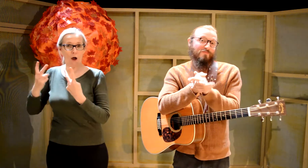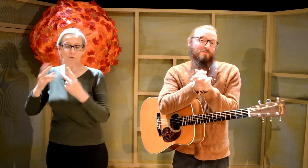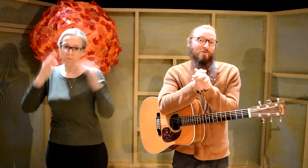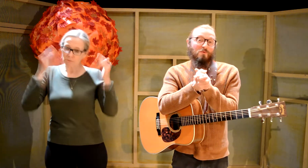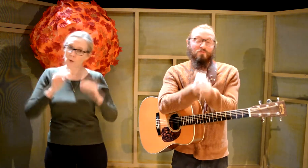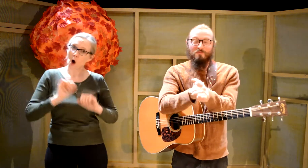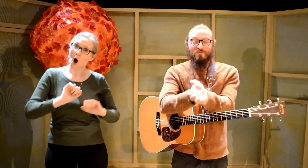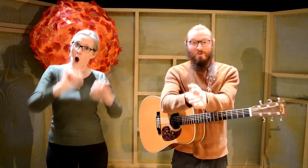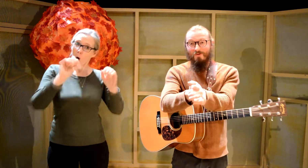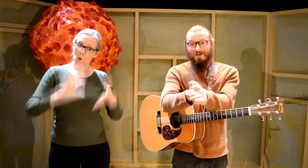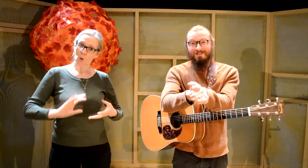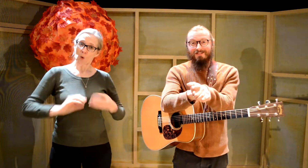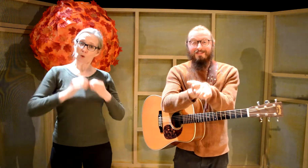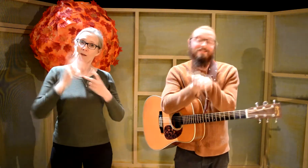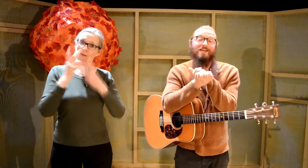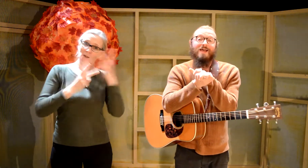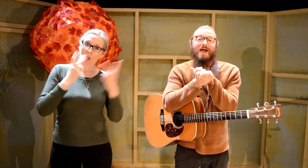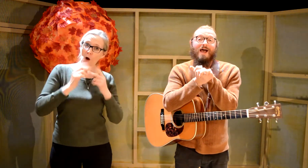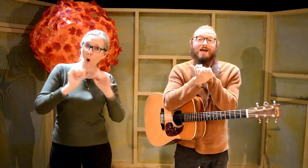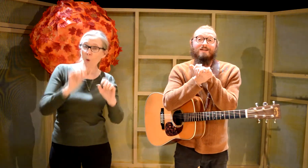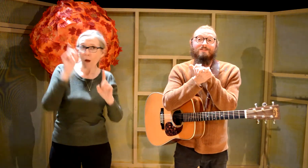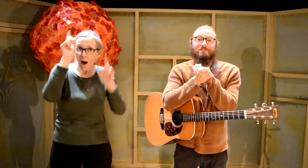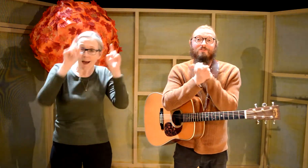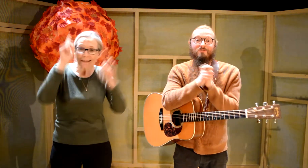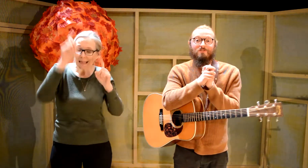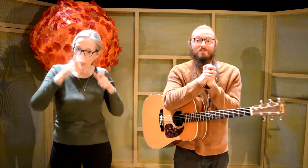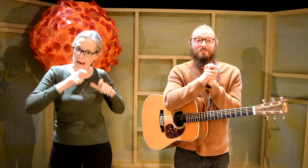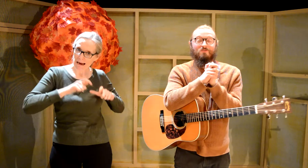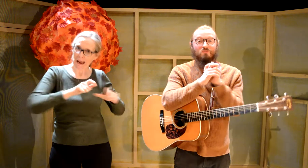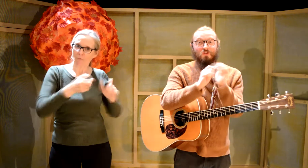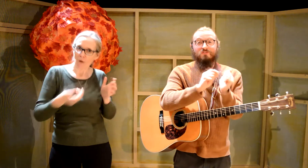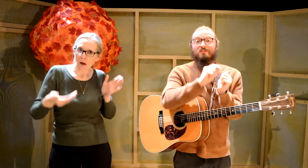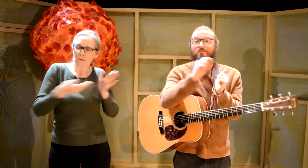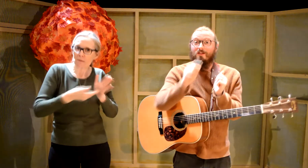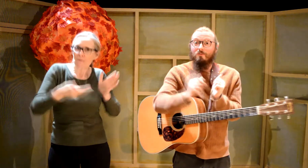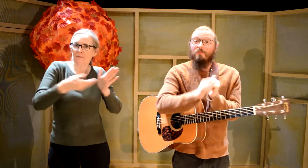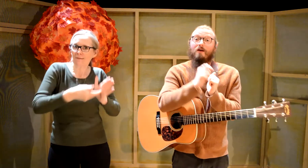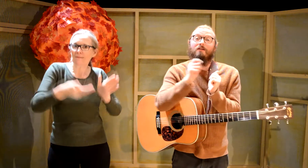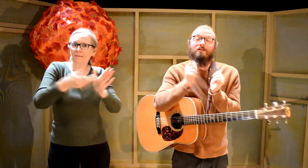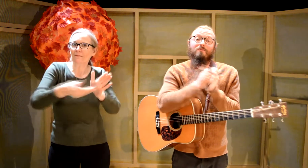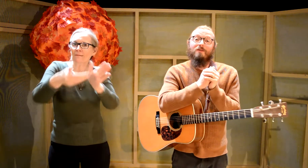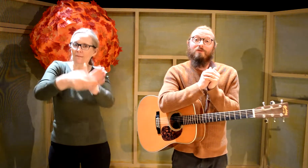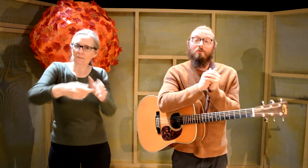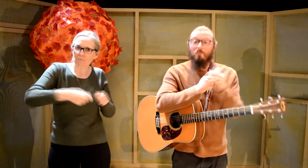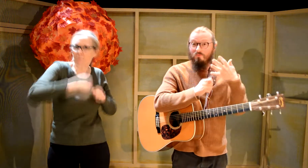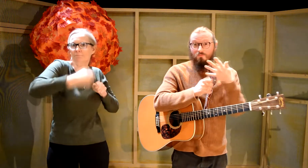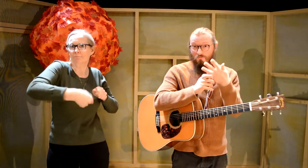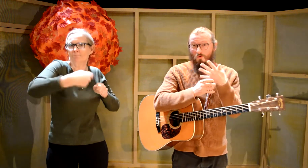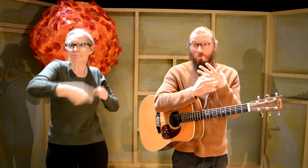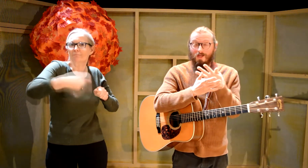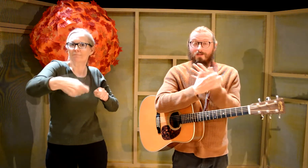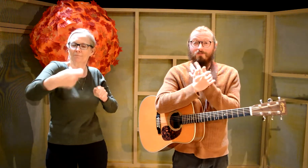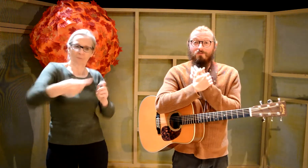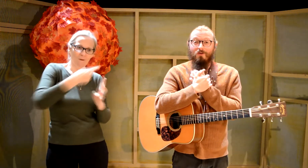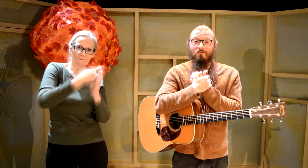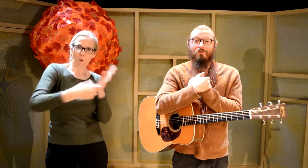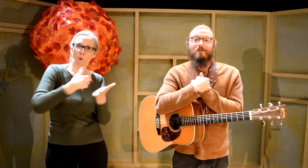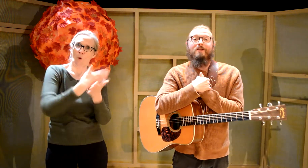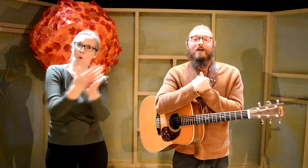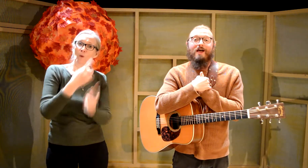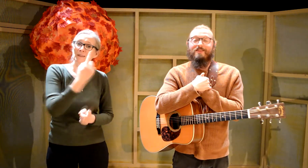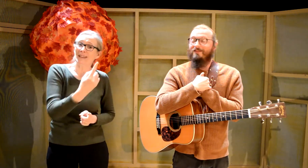hopefully have maybe come up with some of your own ideas, and you can start to develop that and maybe come up with 4 lines